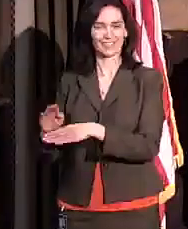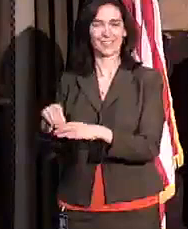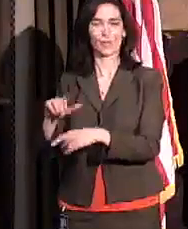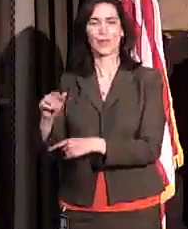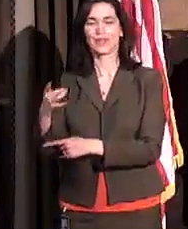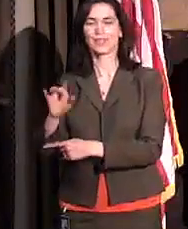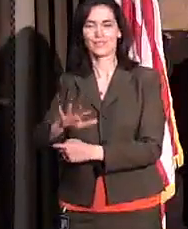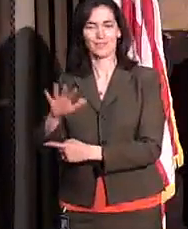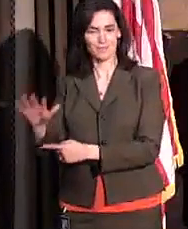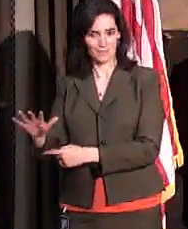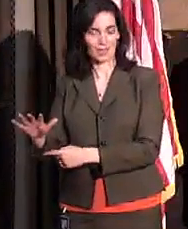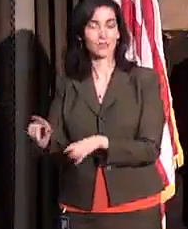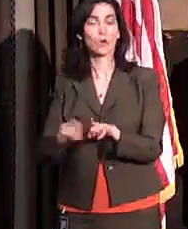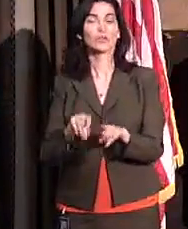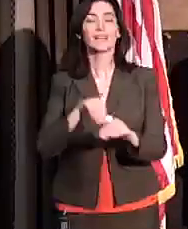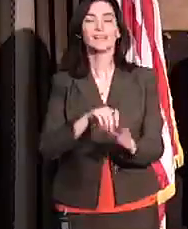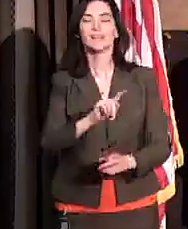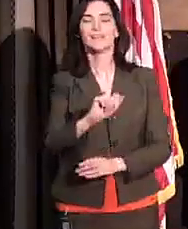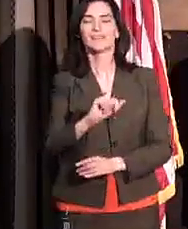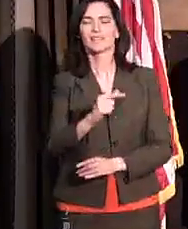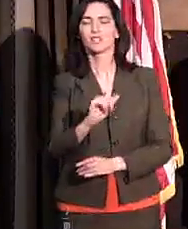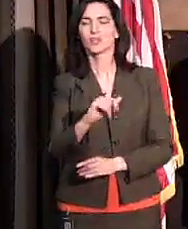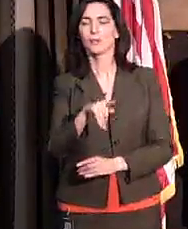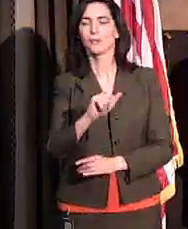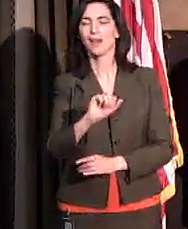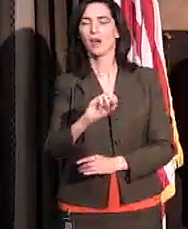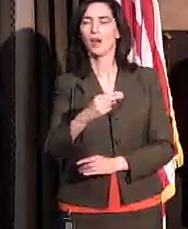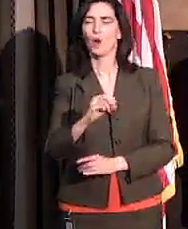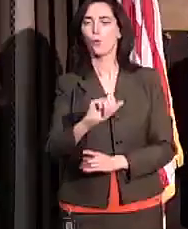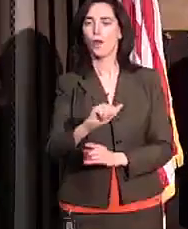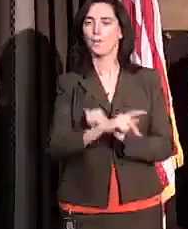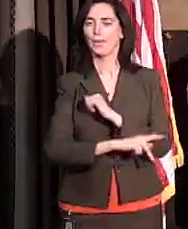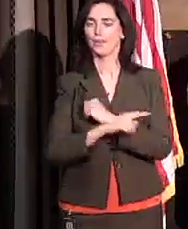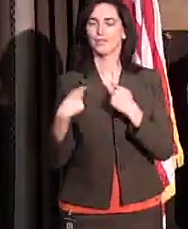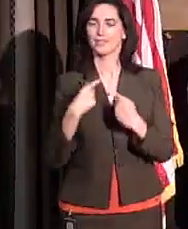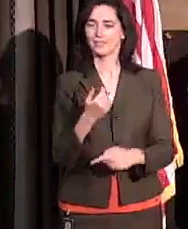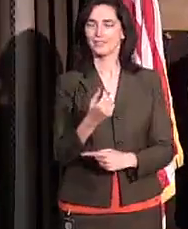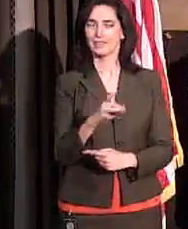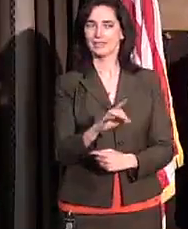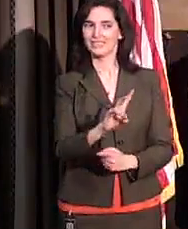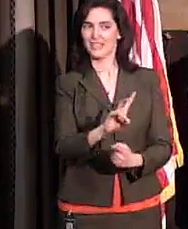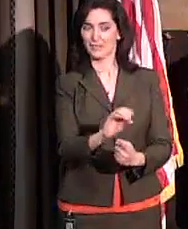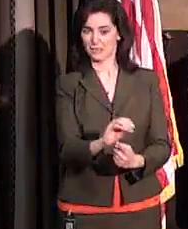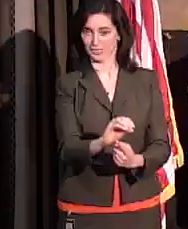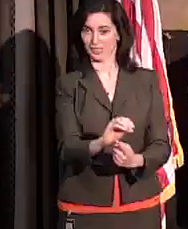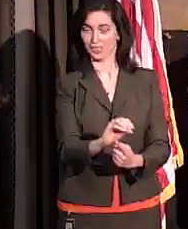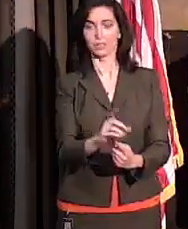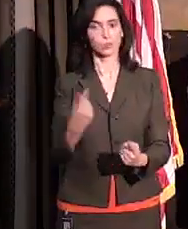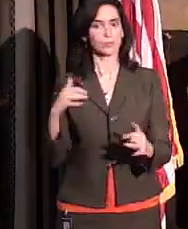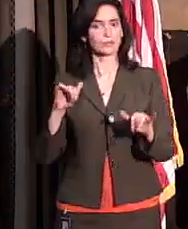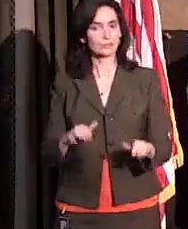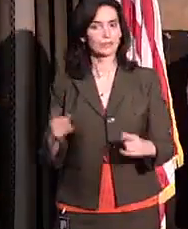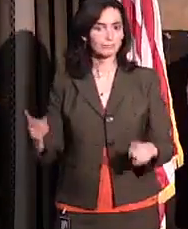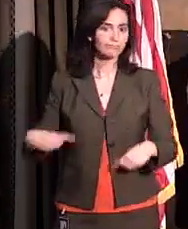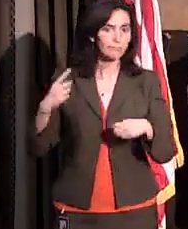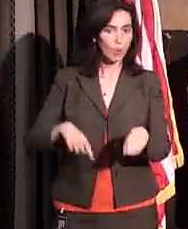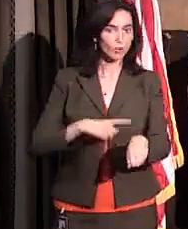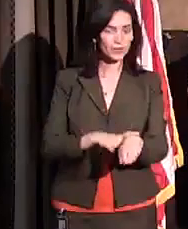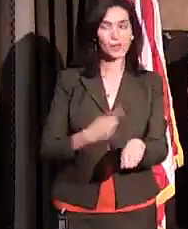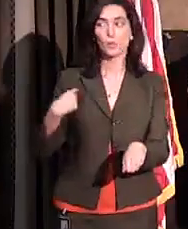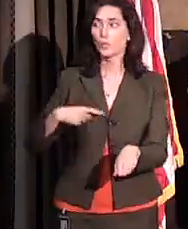know, we've been here a long time. We think with these funds that will help our business